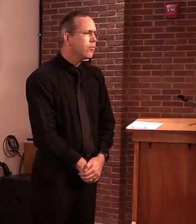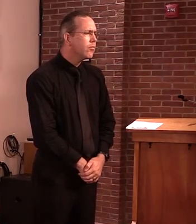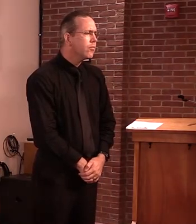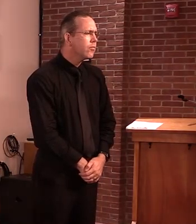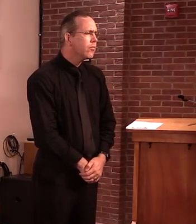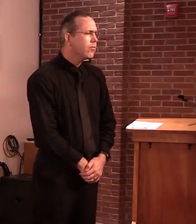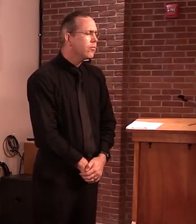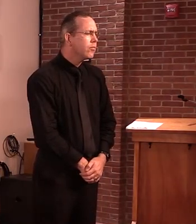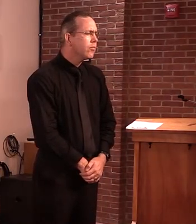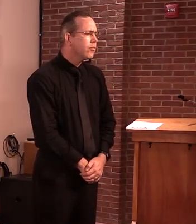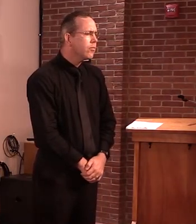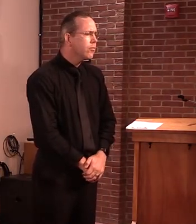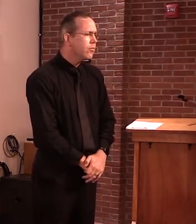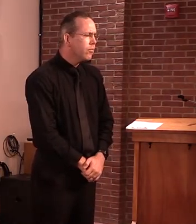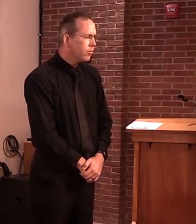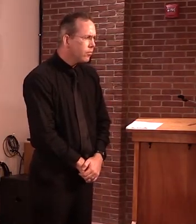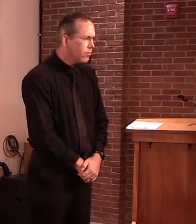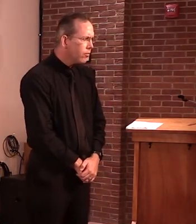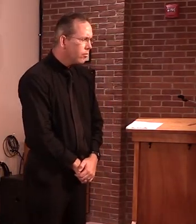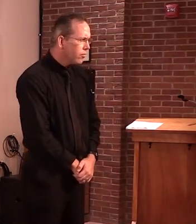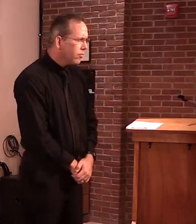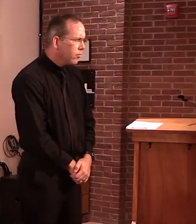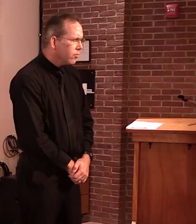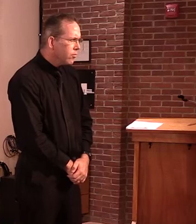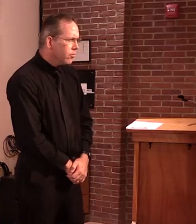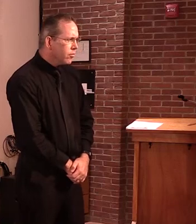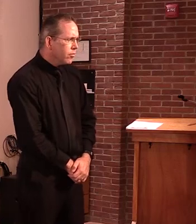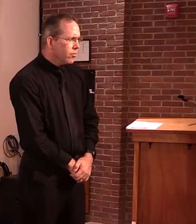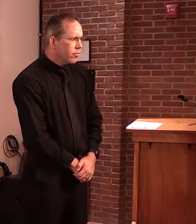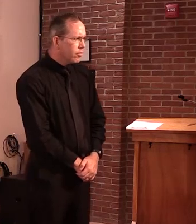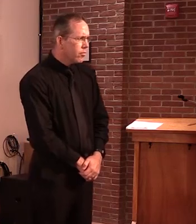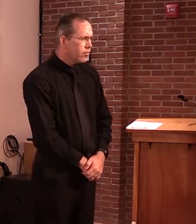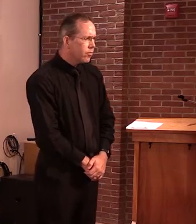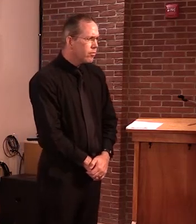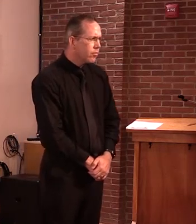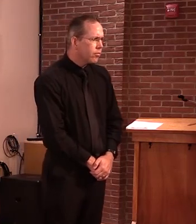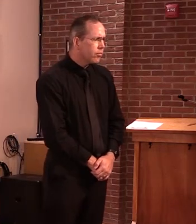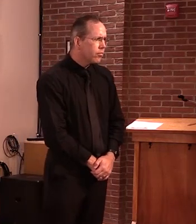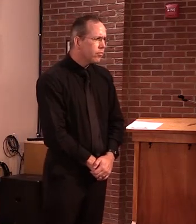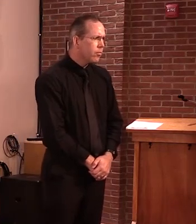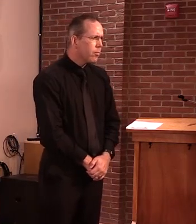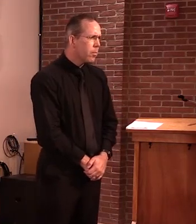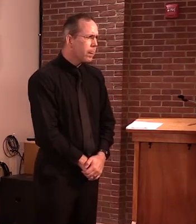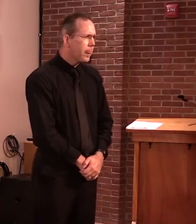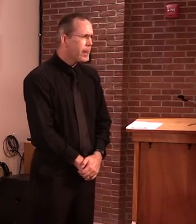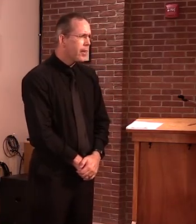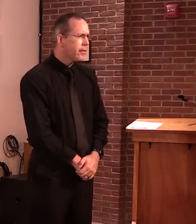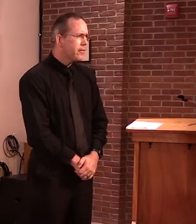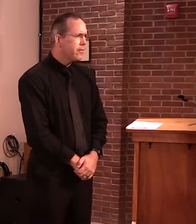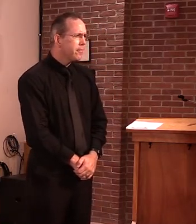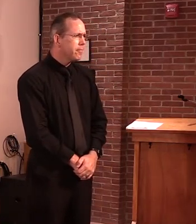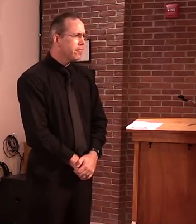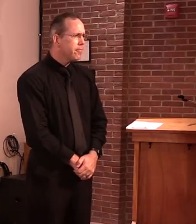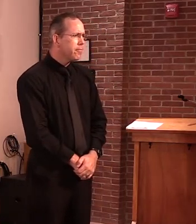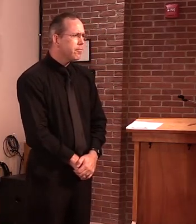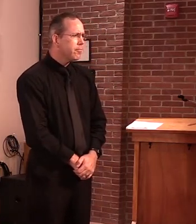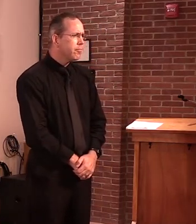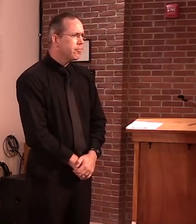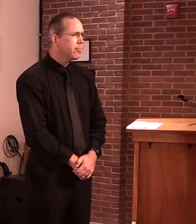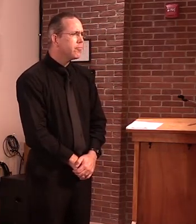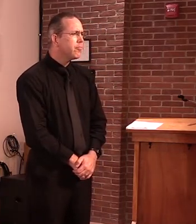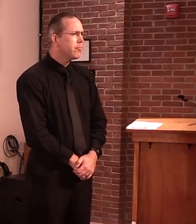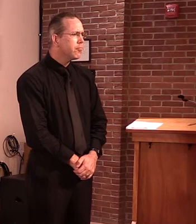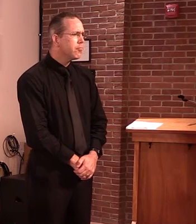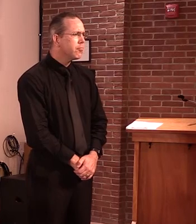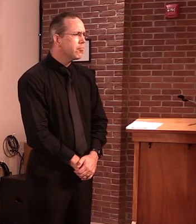already put in letters of resignation and early retirement. I was just wondering if you could confirm, how many resignations or early retirements or family